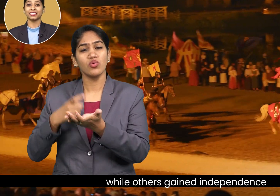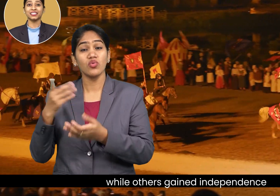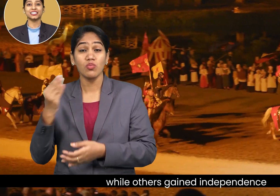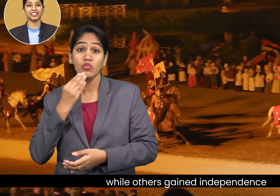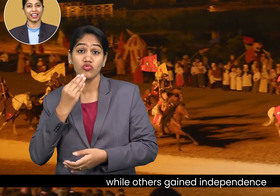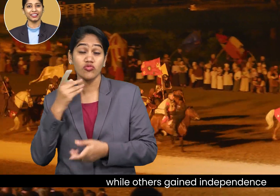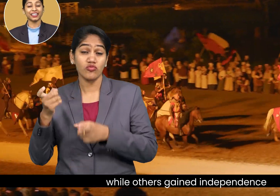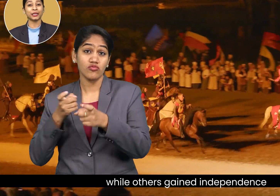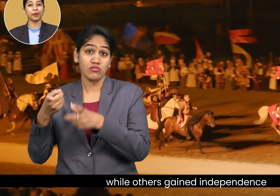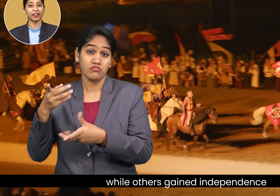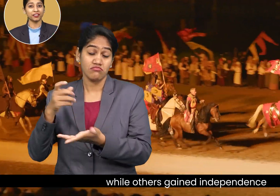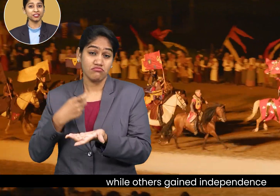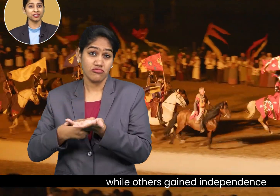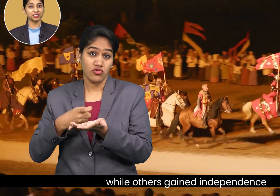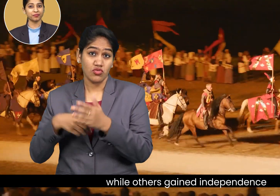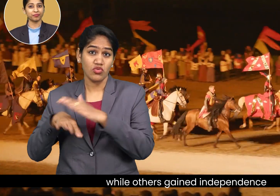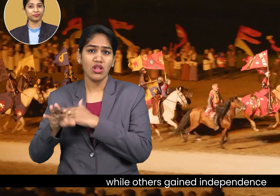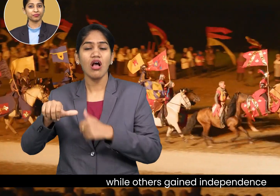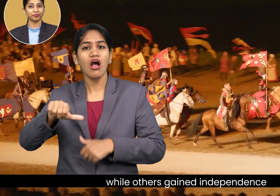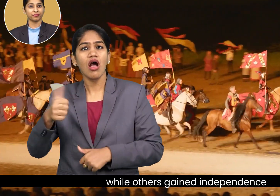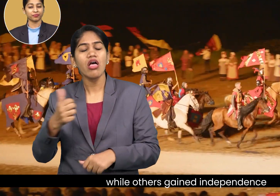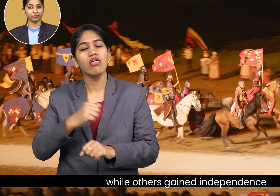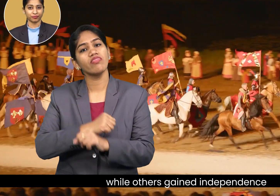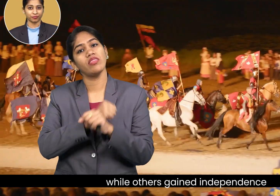while others gained independence